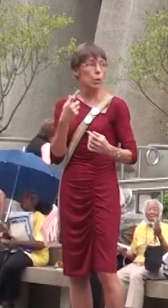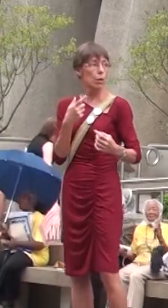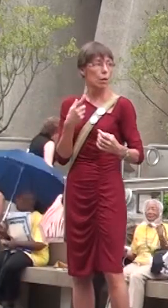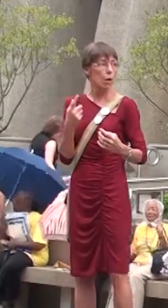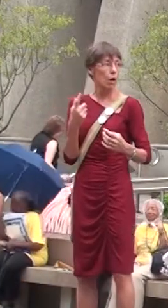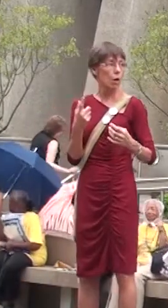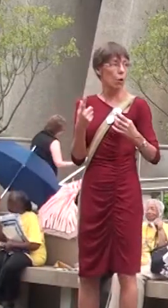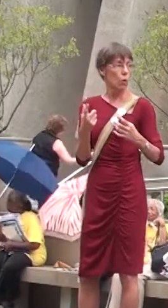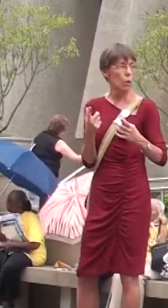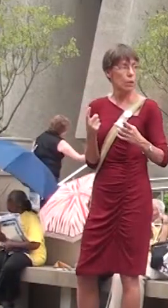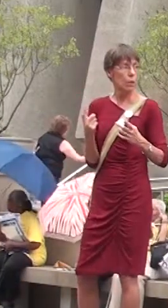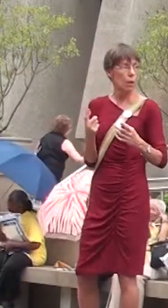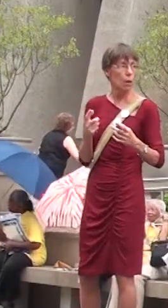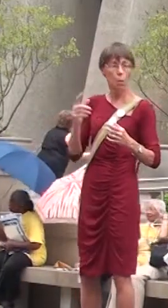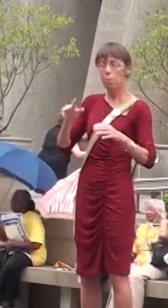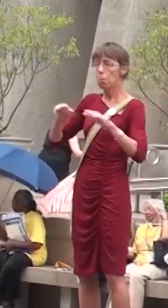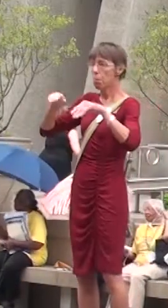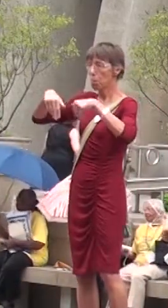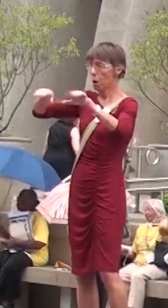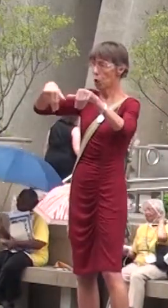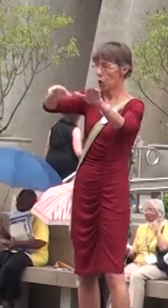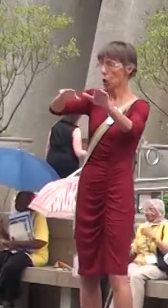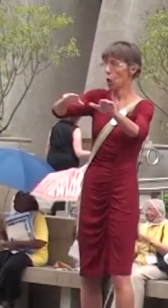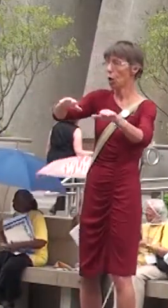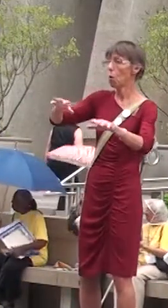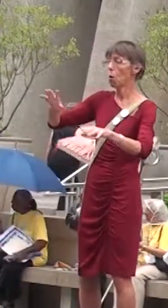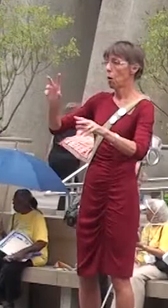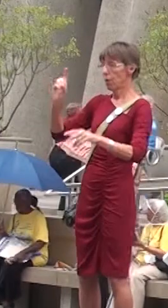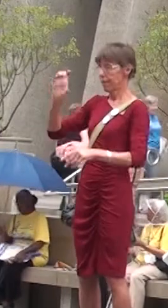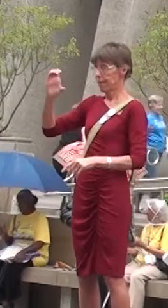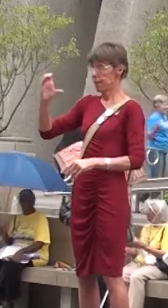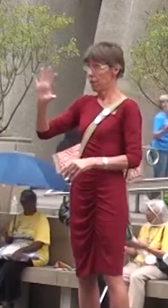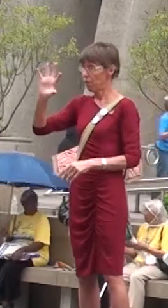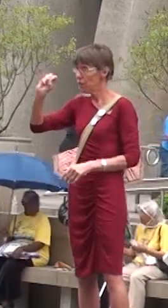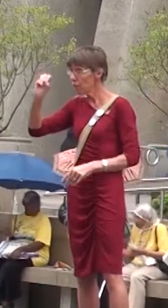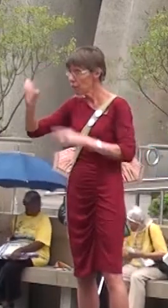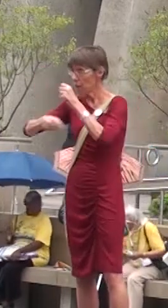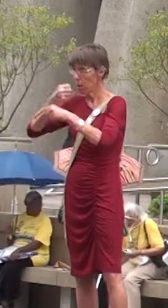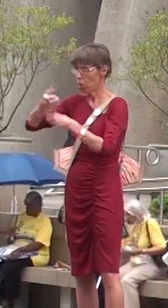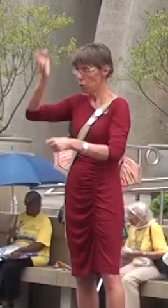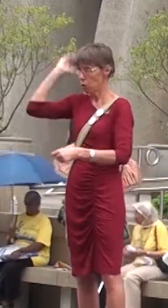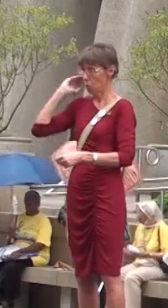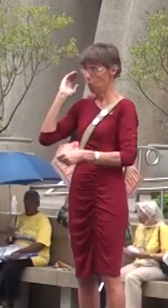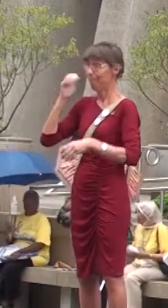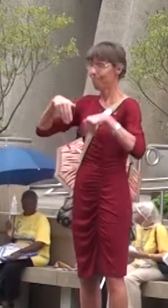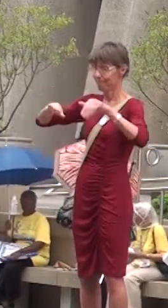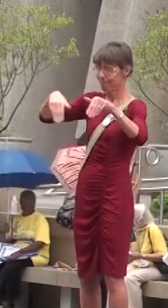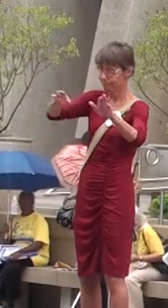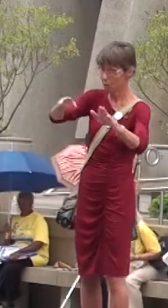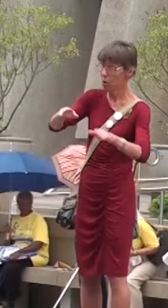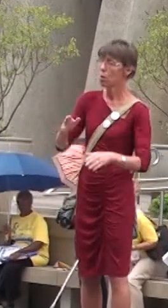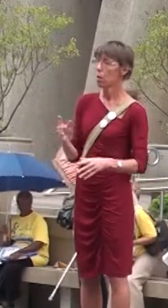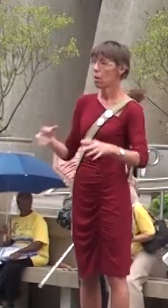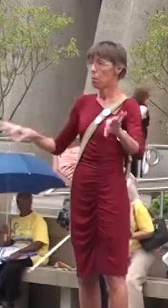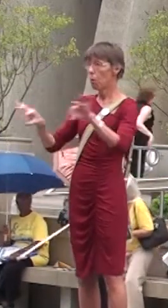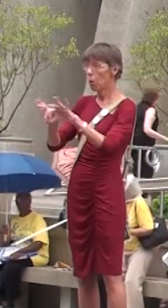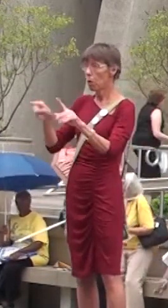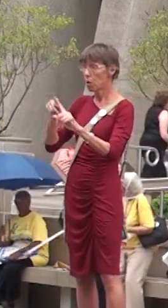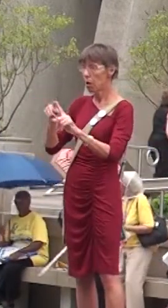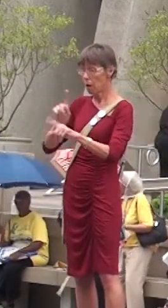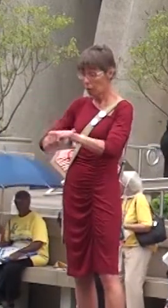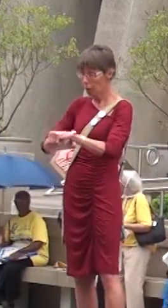50 years ago. The March for Jobs and Freedom was indeed a pivotal moment in our nation's